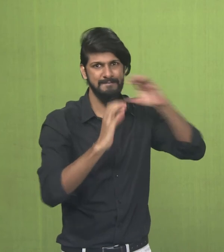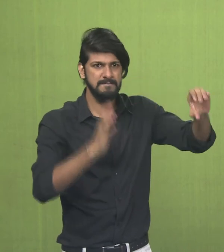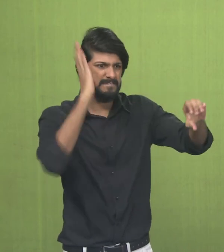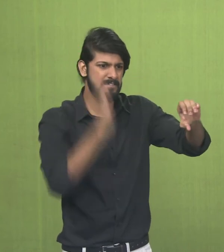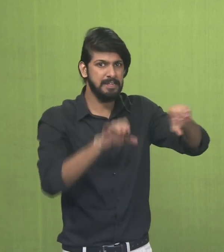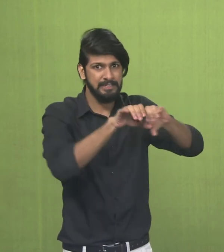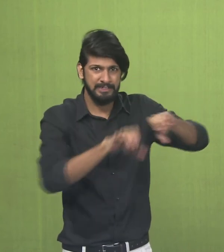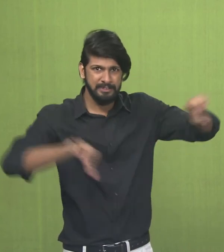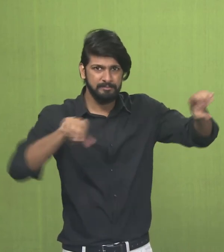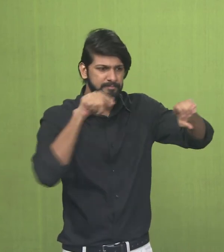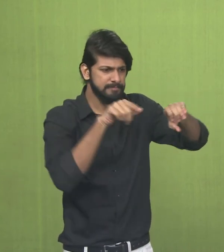ivory.